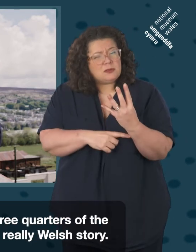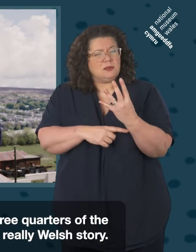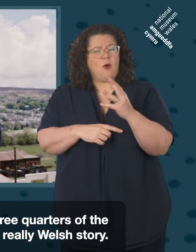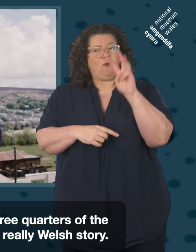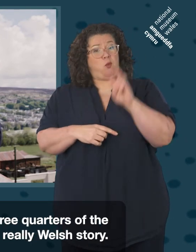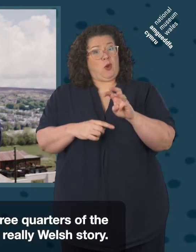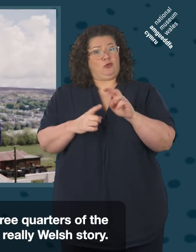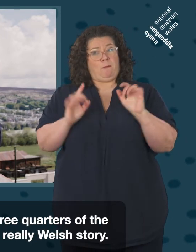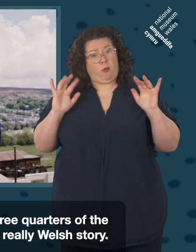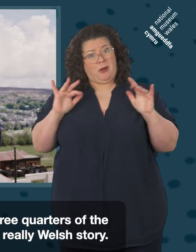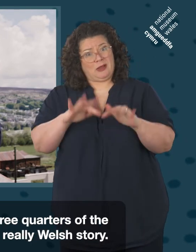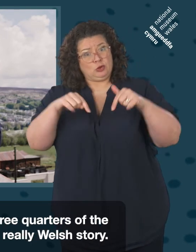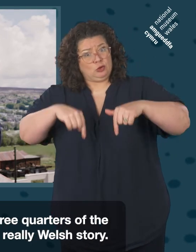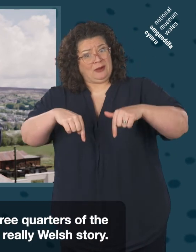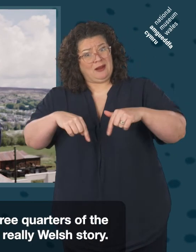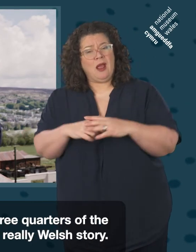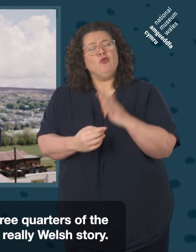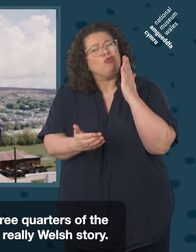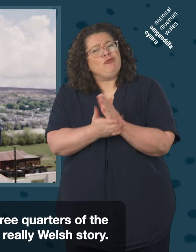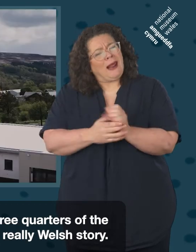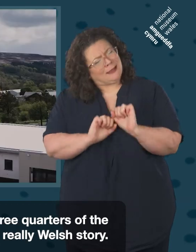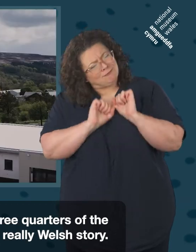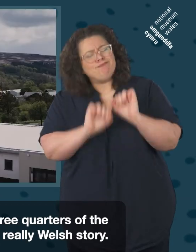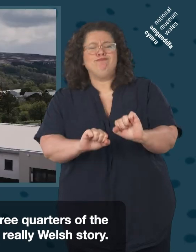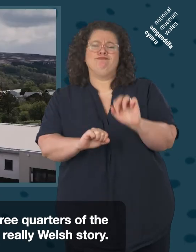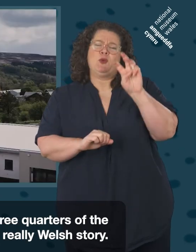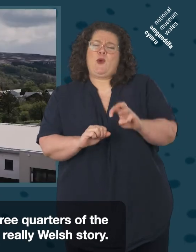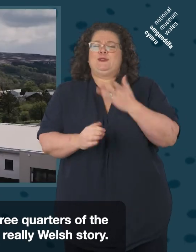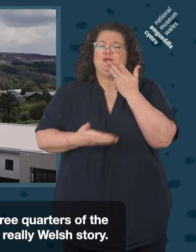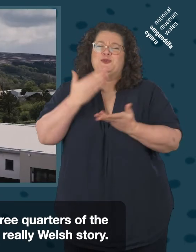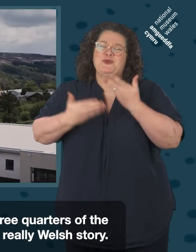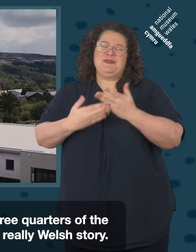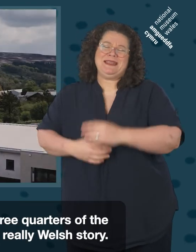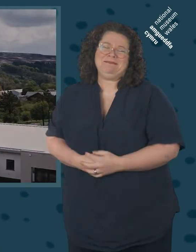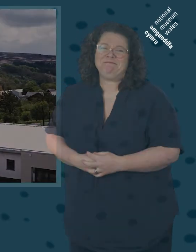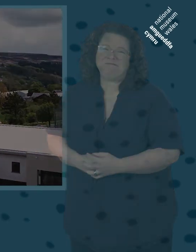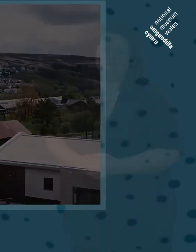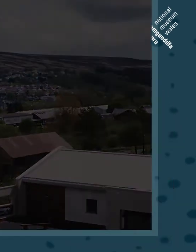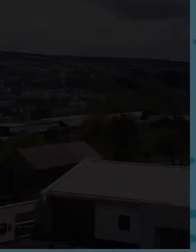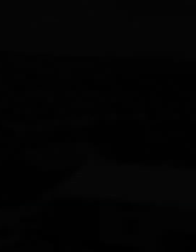time, of course, was about 3/4 of the Welsh population. So this is a really Welsh story.